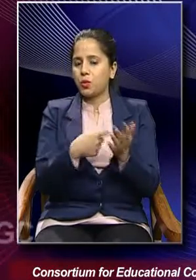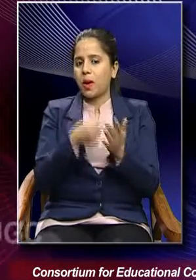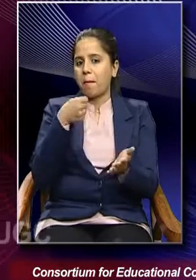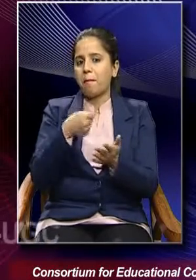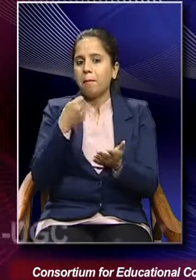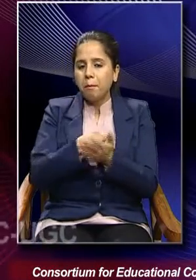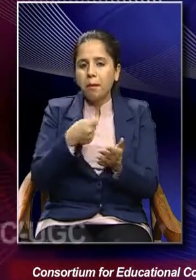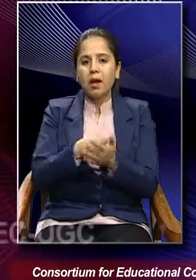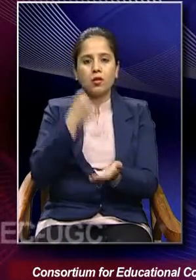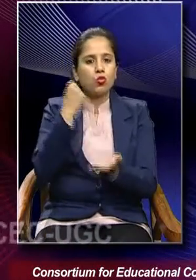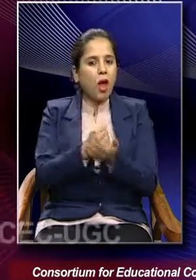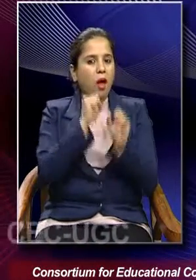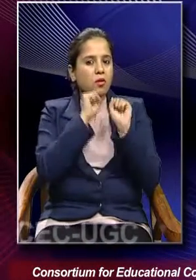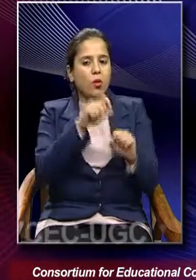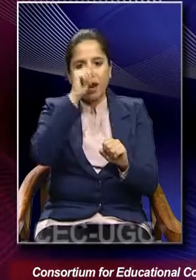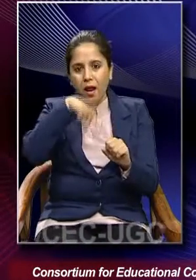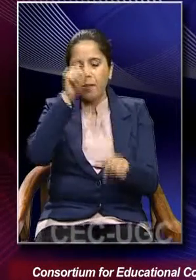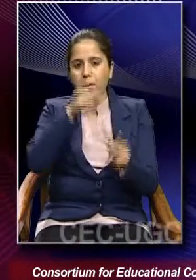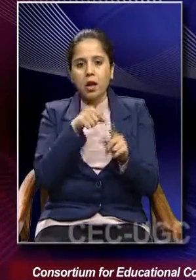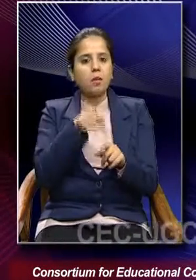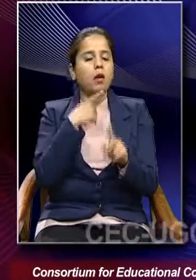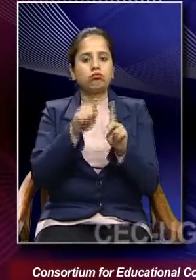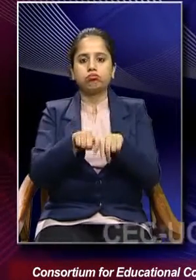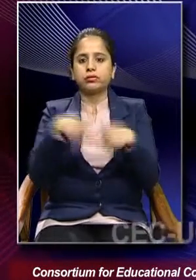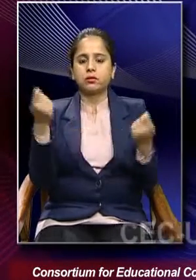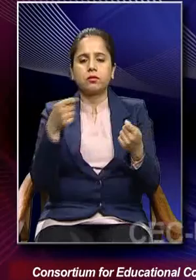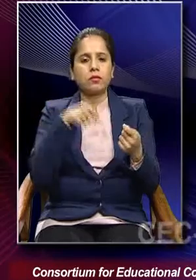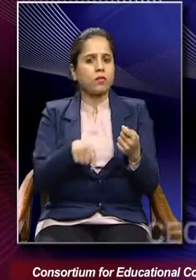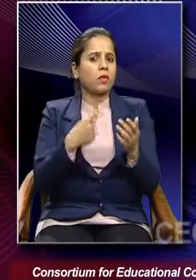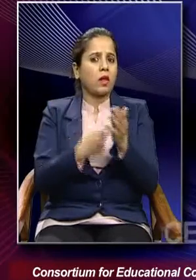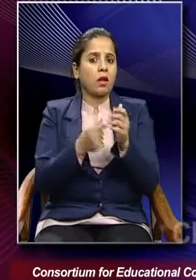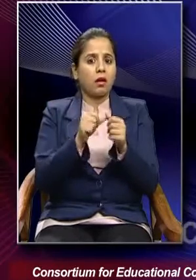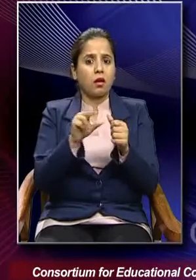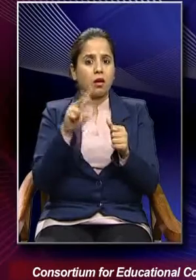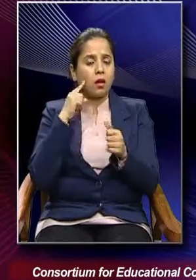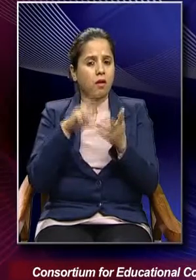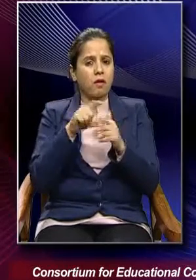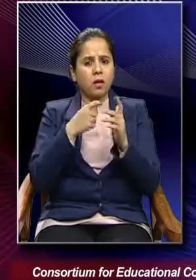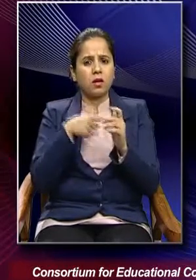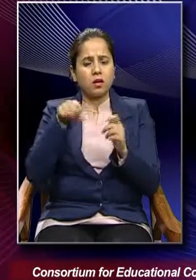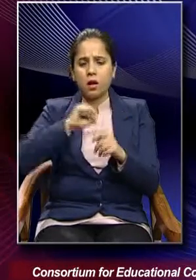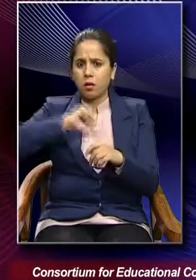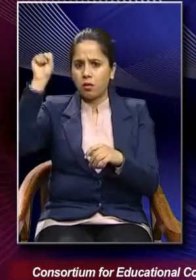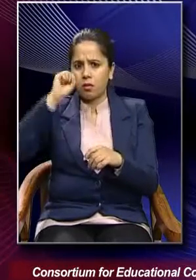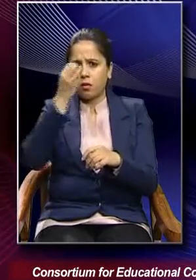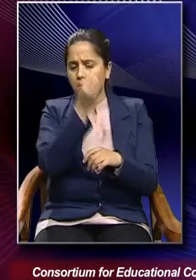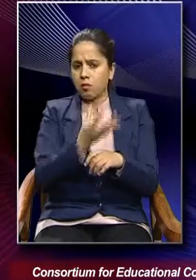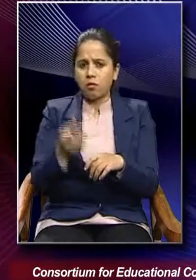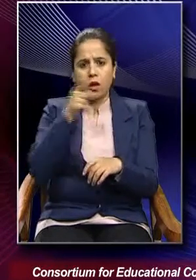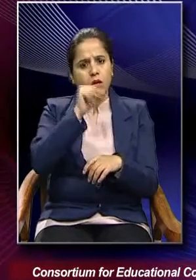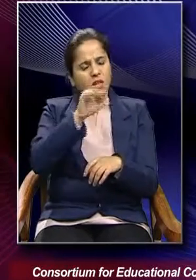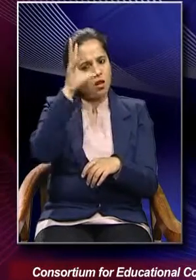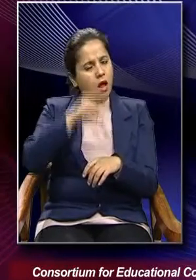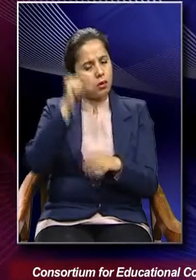of Indians. Rabindranath Tagore renounced his knighthood in protest of Jallianwala